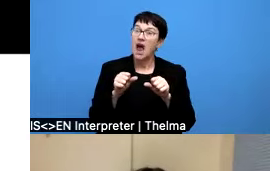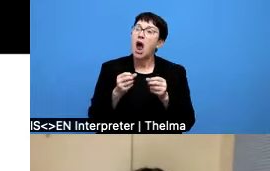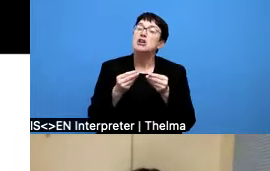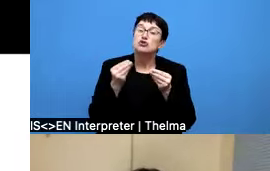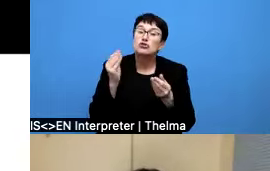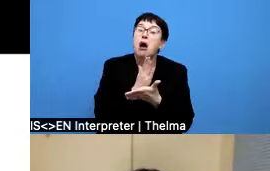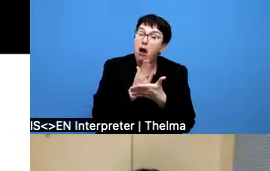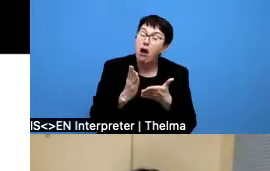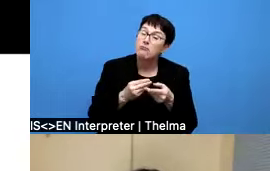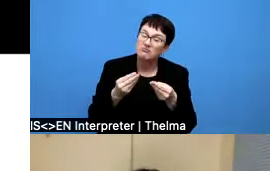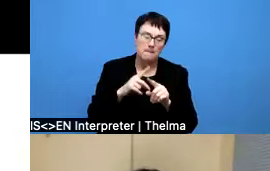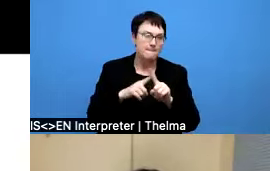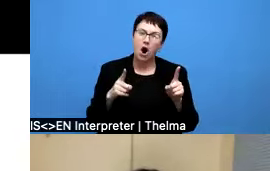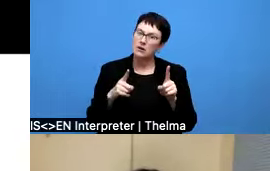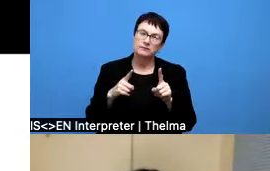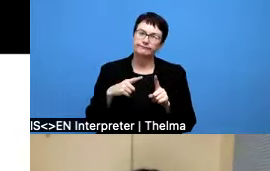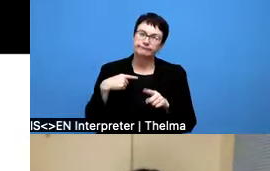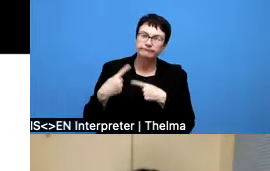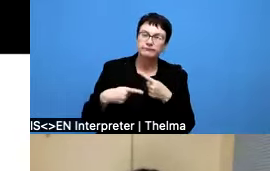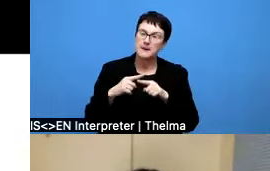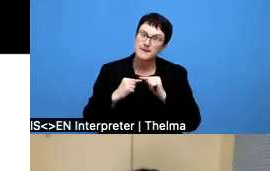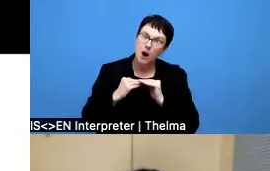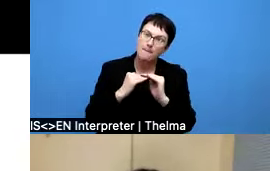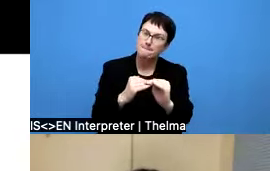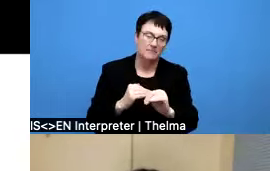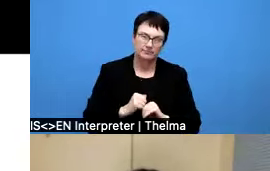Subsidized general healthcare services, special transport,